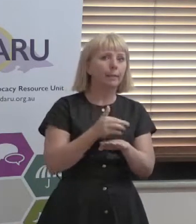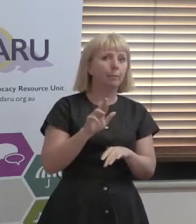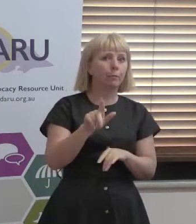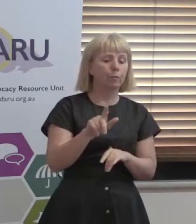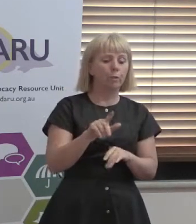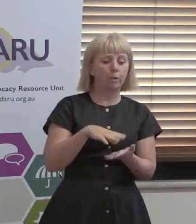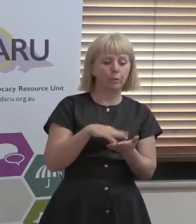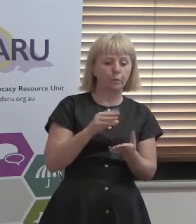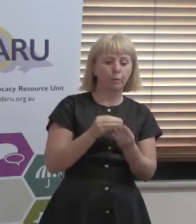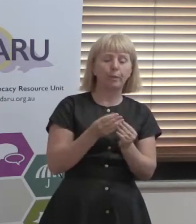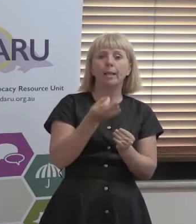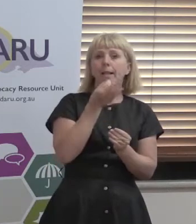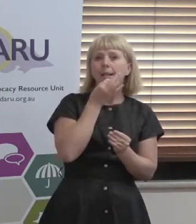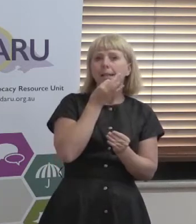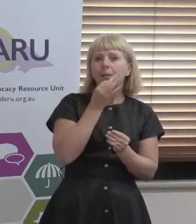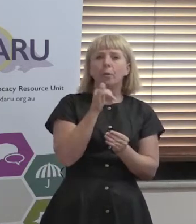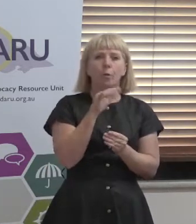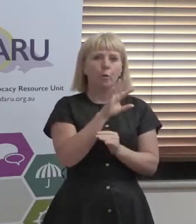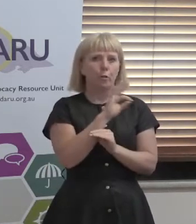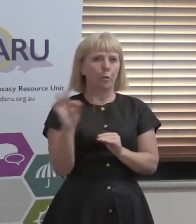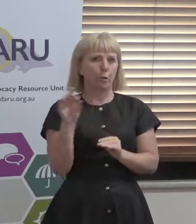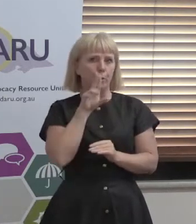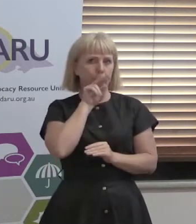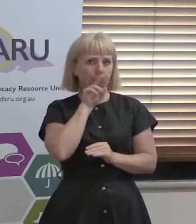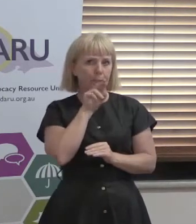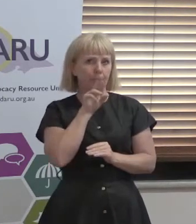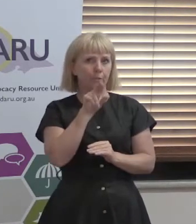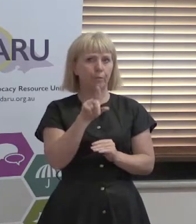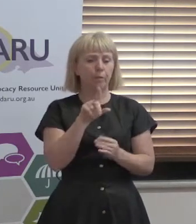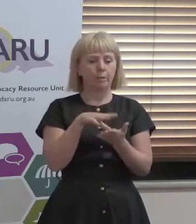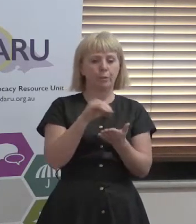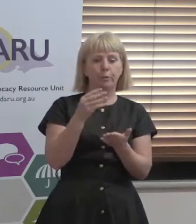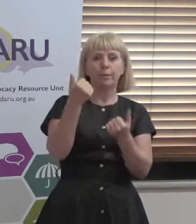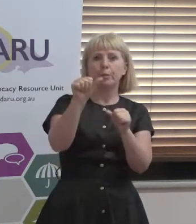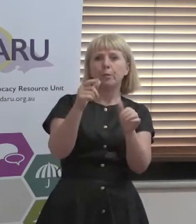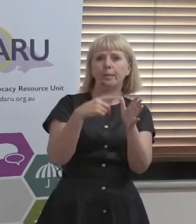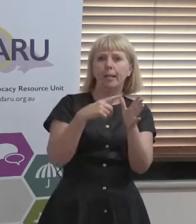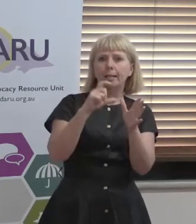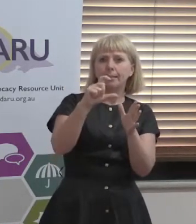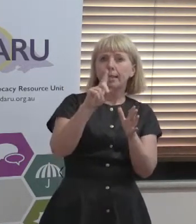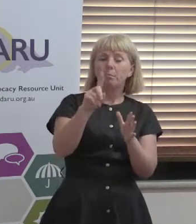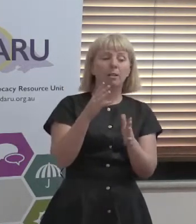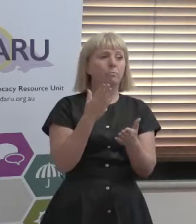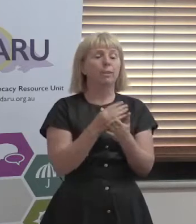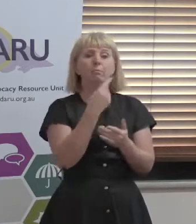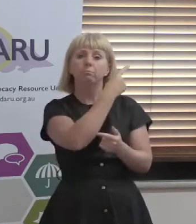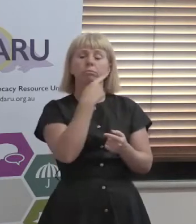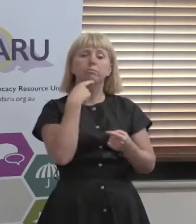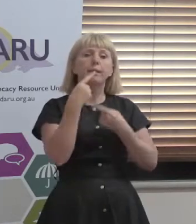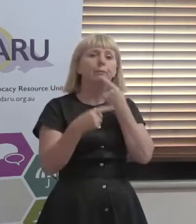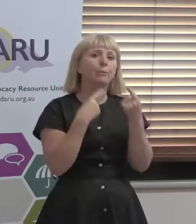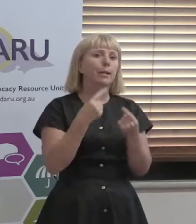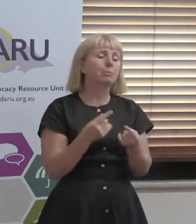or no speech and those using AAC, but there is a lot in there that is applicable or could be applicable